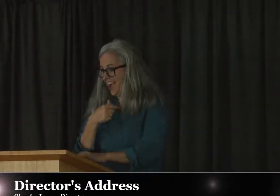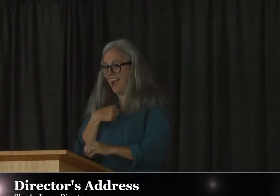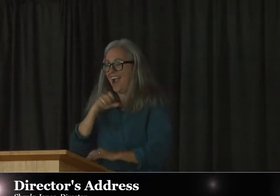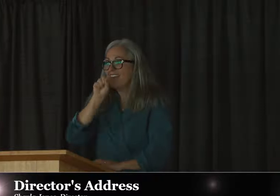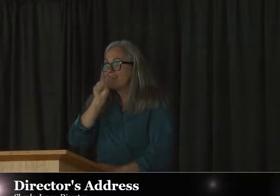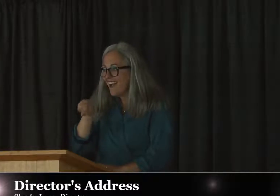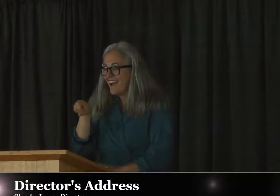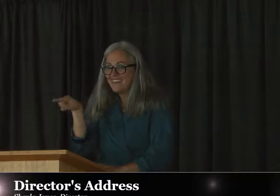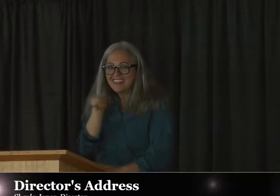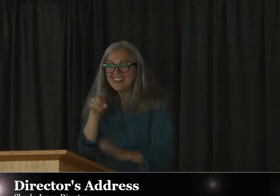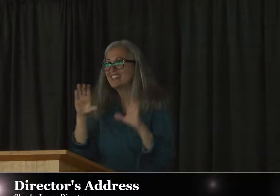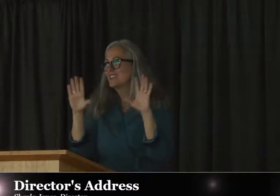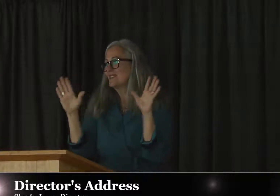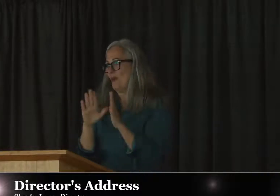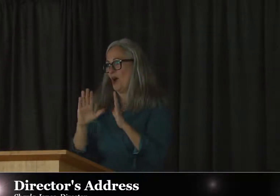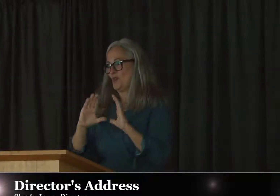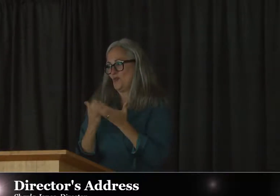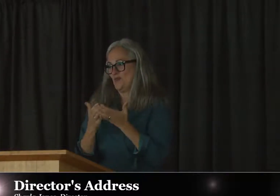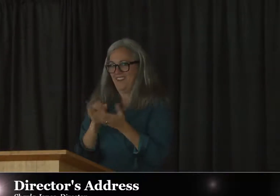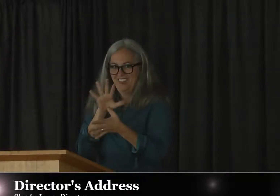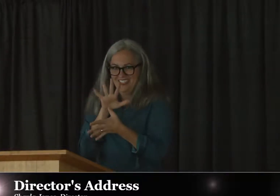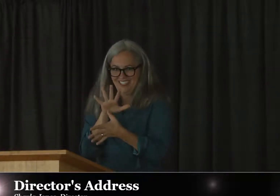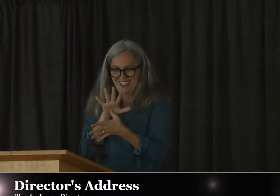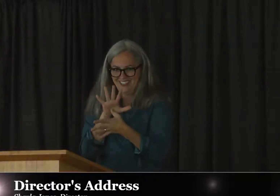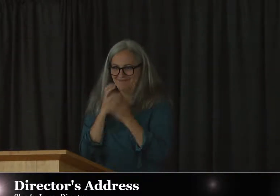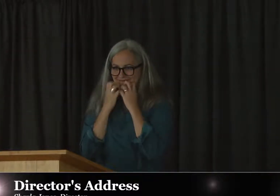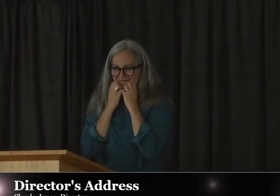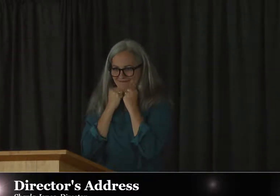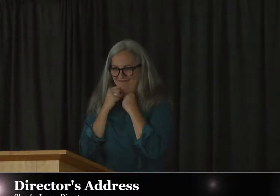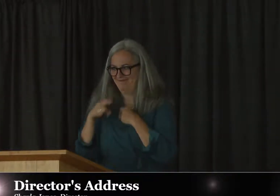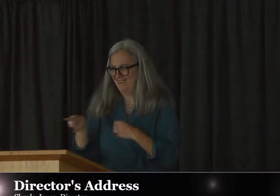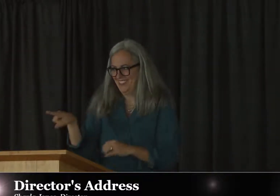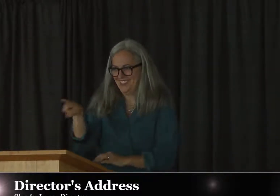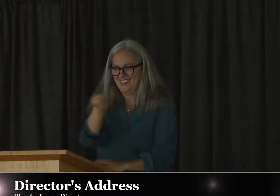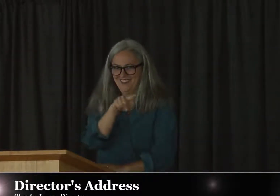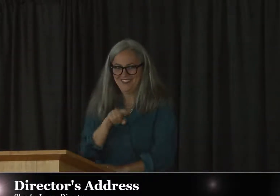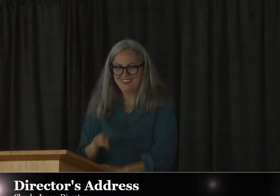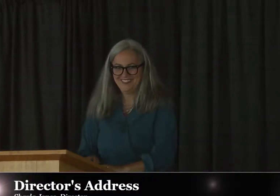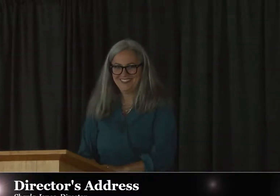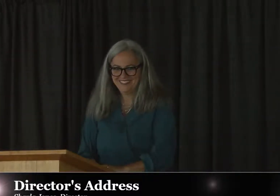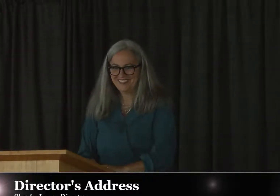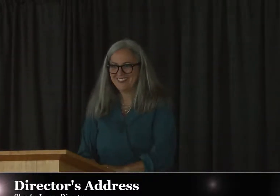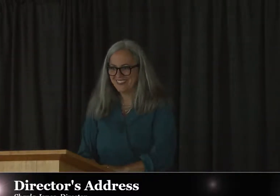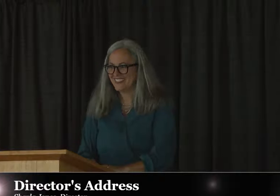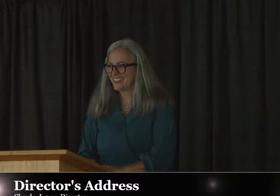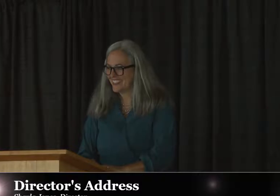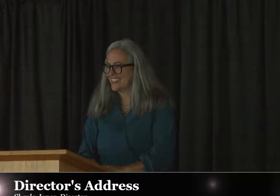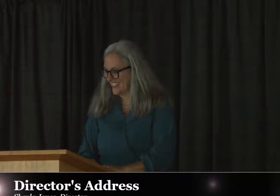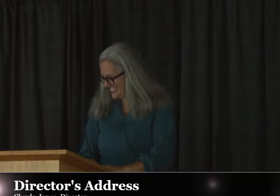Because all of us helped the U6 get here, and it's great that we have such a small, intimate group.